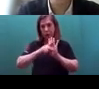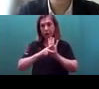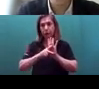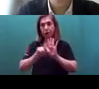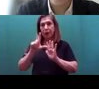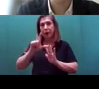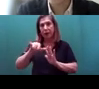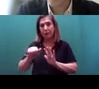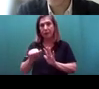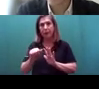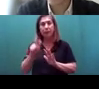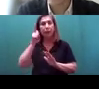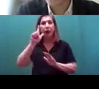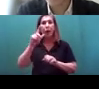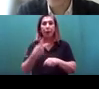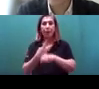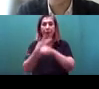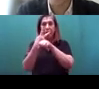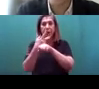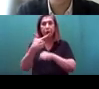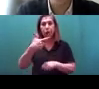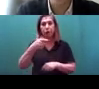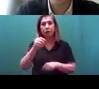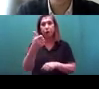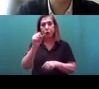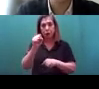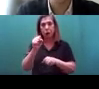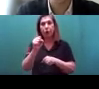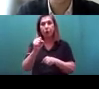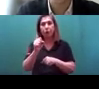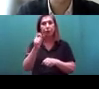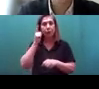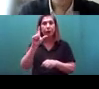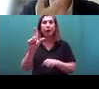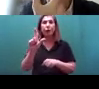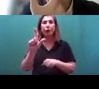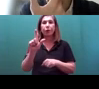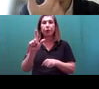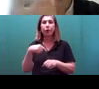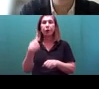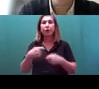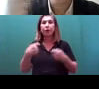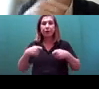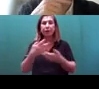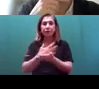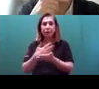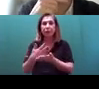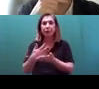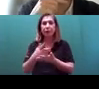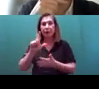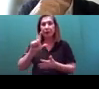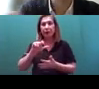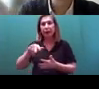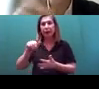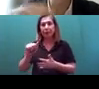2018, and we need to start from the consideration that Lima is the second largest city in the